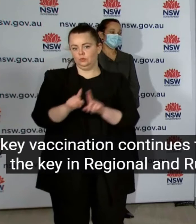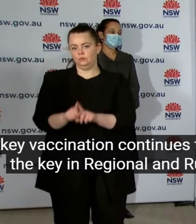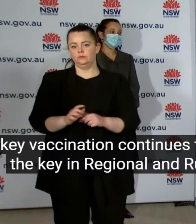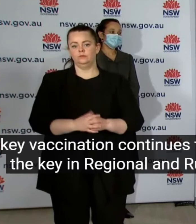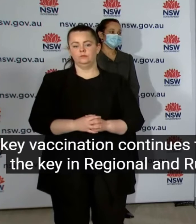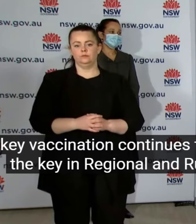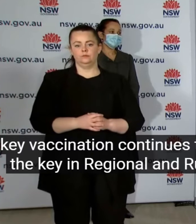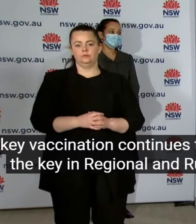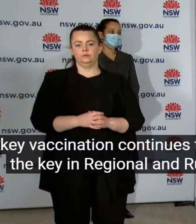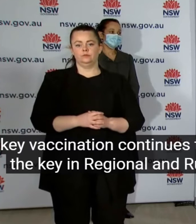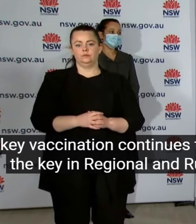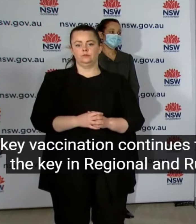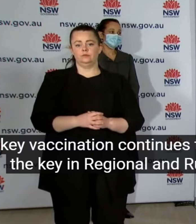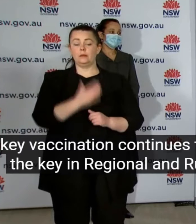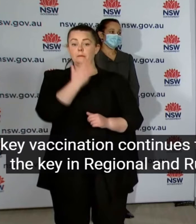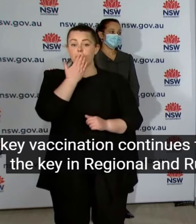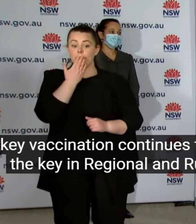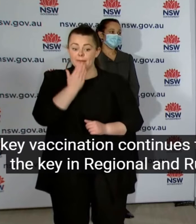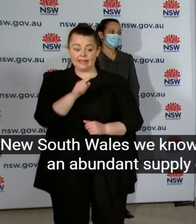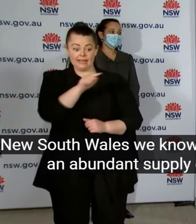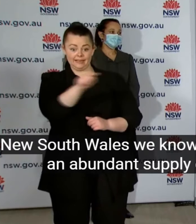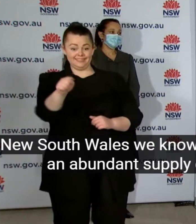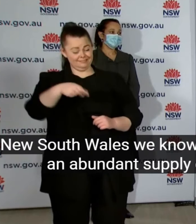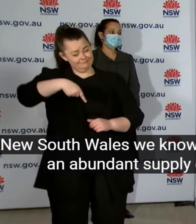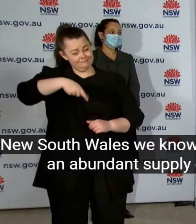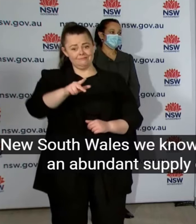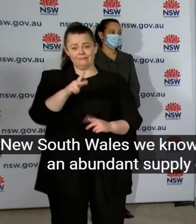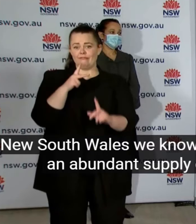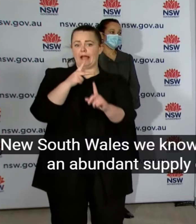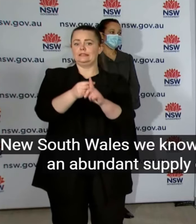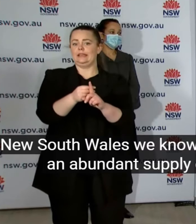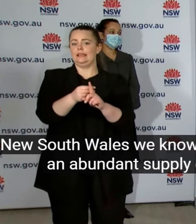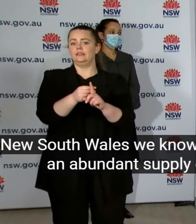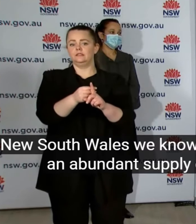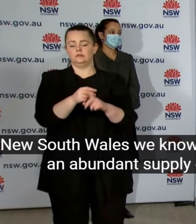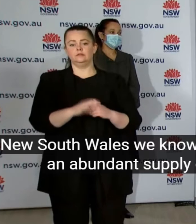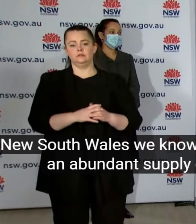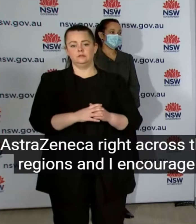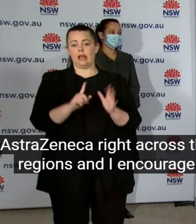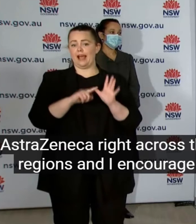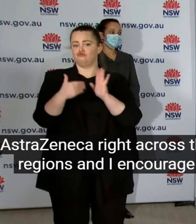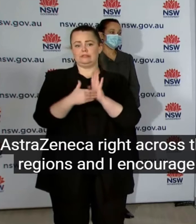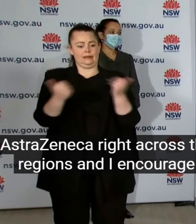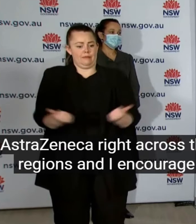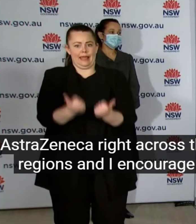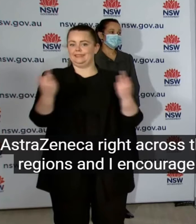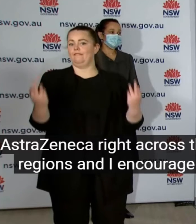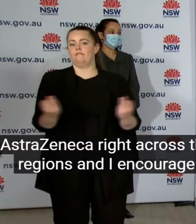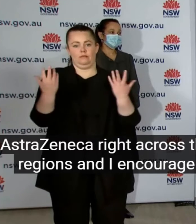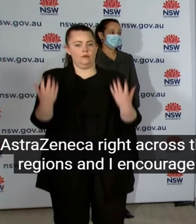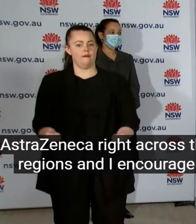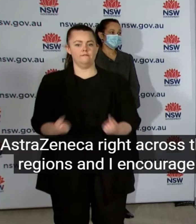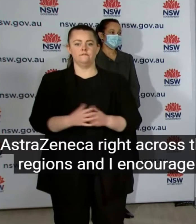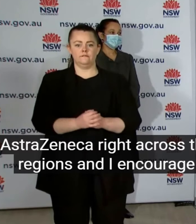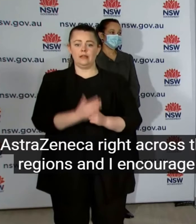is an abundant supply of AstraZeneca right across the regions, and I encourage everybody in regional and rural New South Wales to continue to get vaccinated.